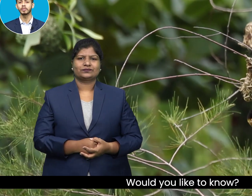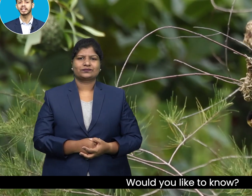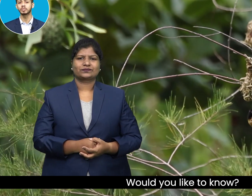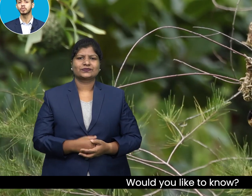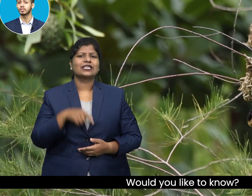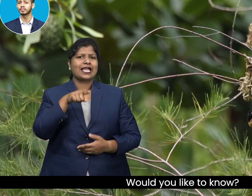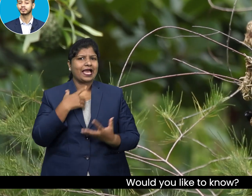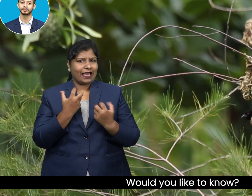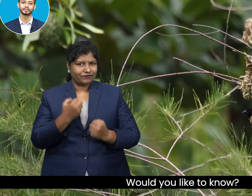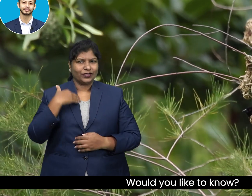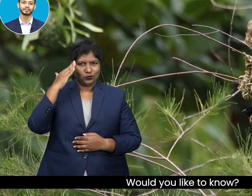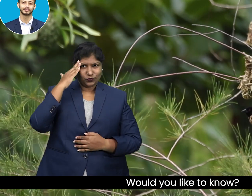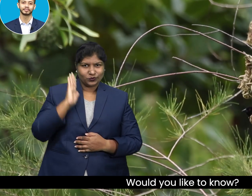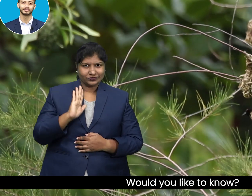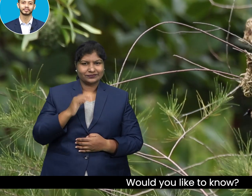Would you like to know?